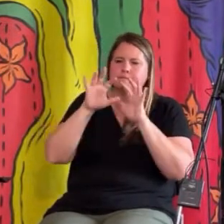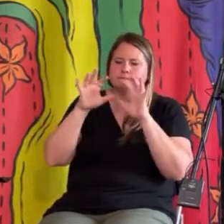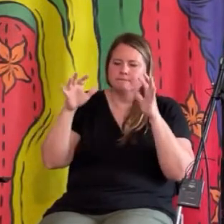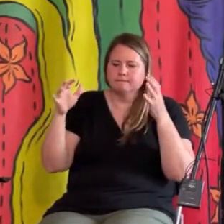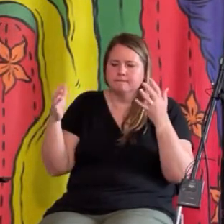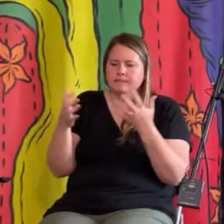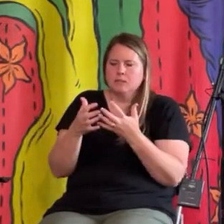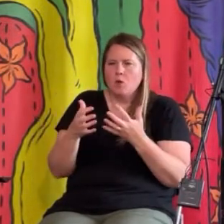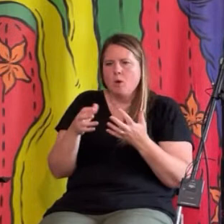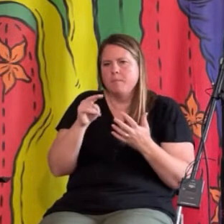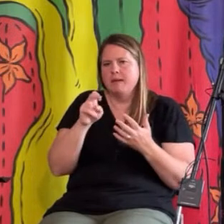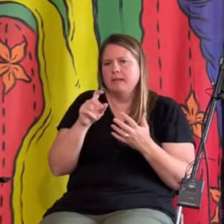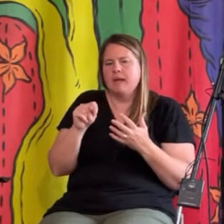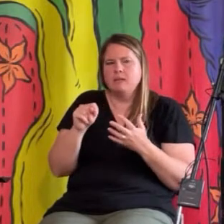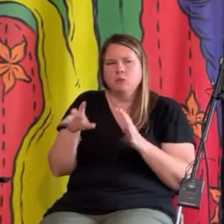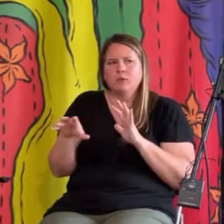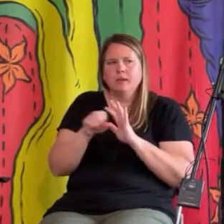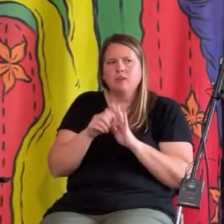its weaving.